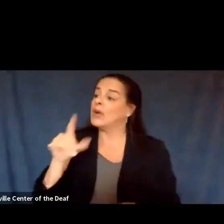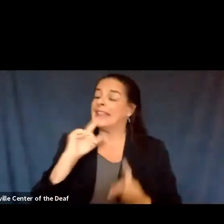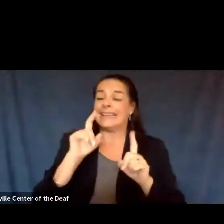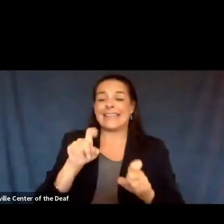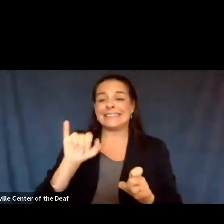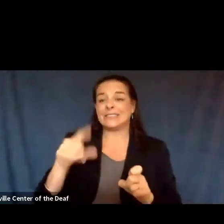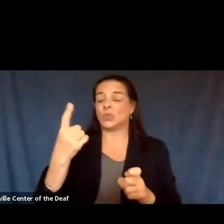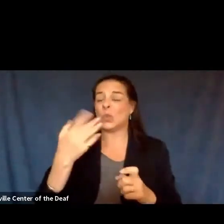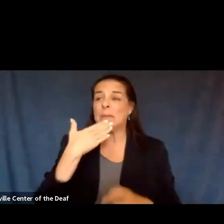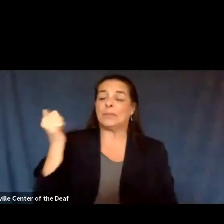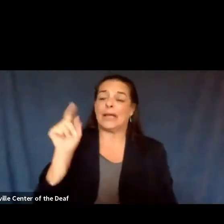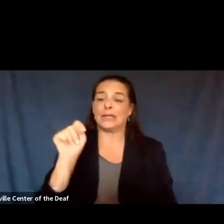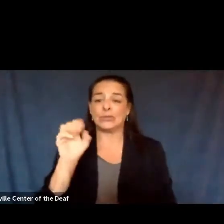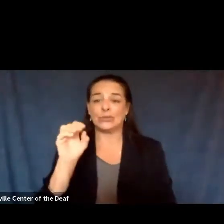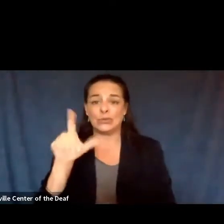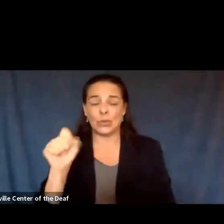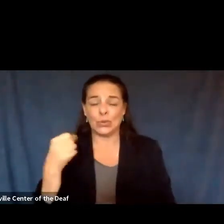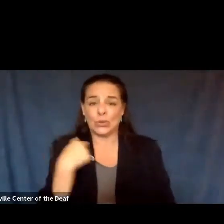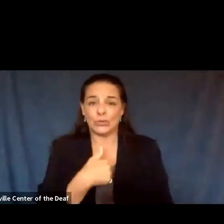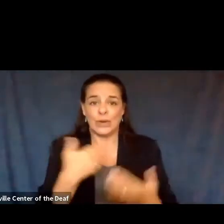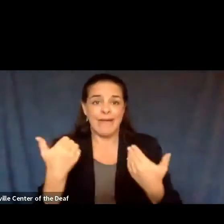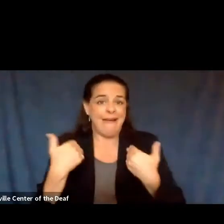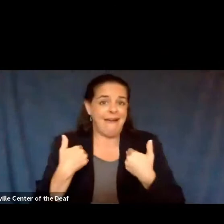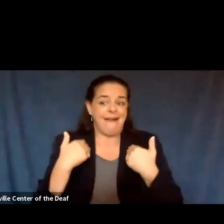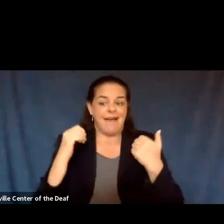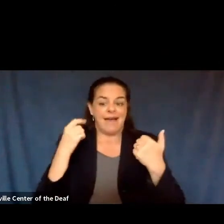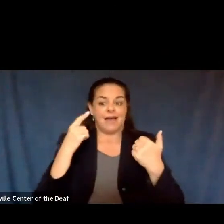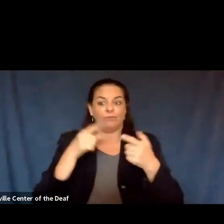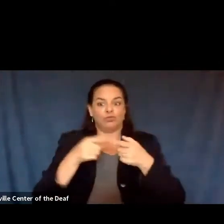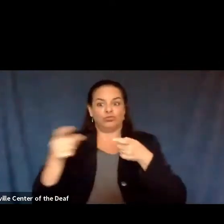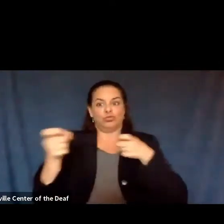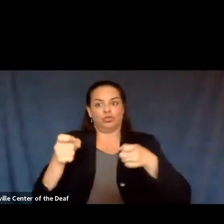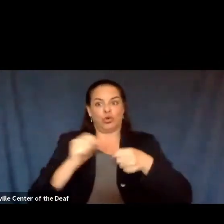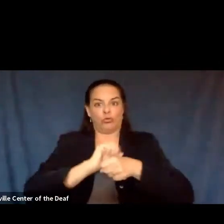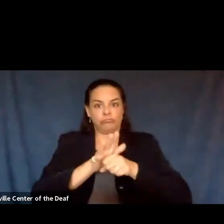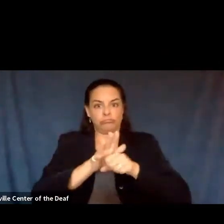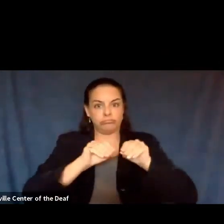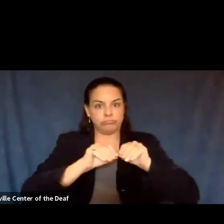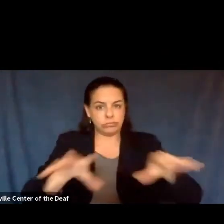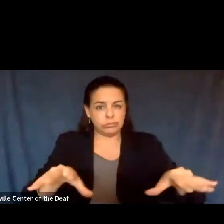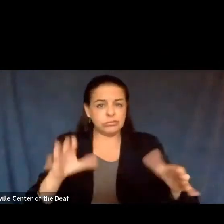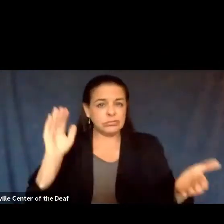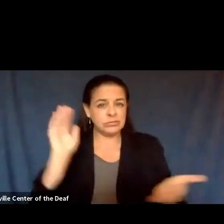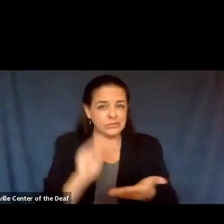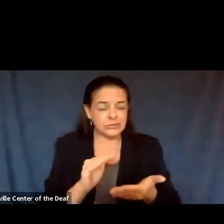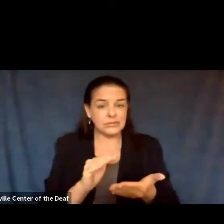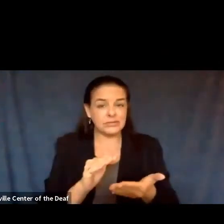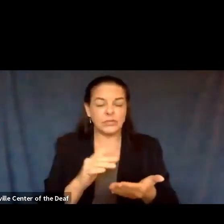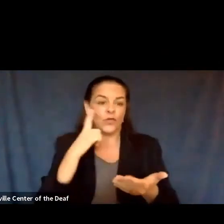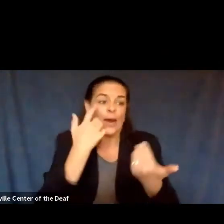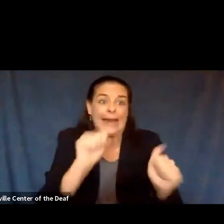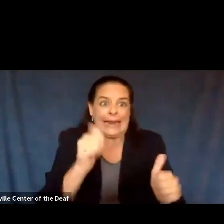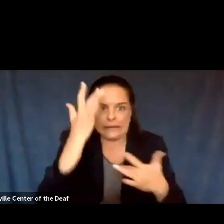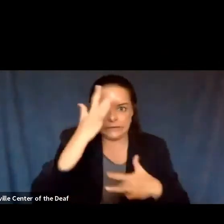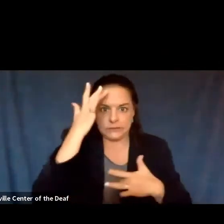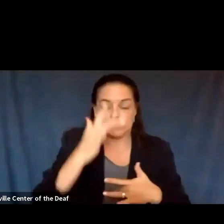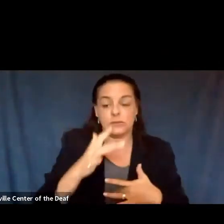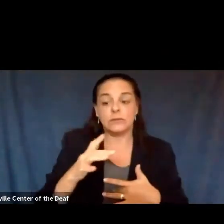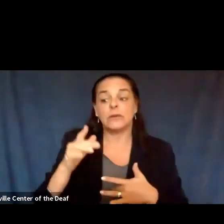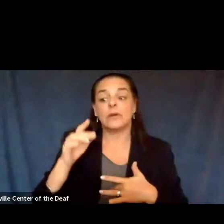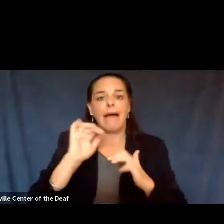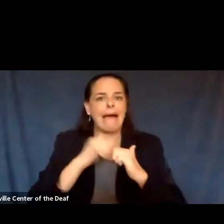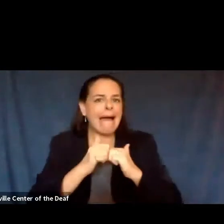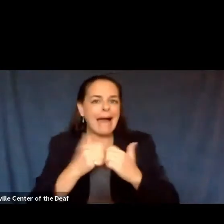that we have for pandemic control or mitigation, in that it allows us to effectively be able to